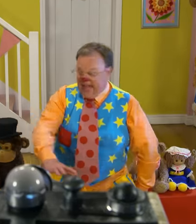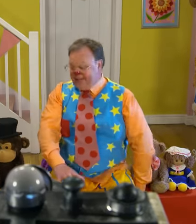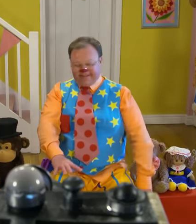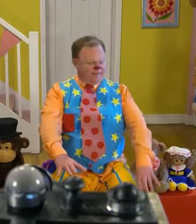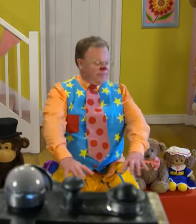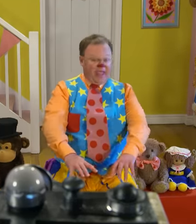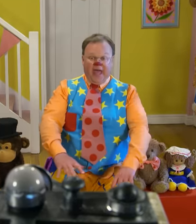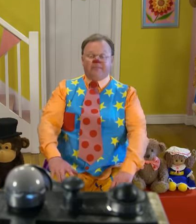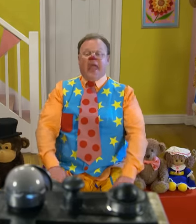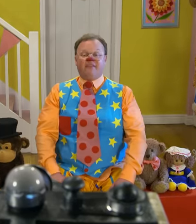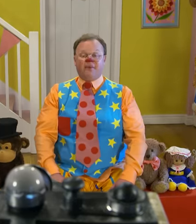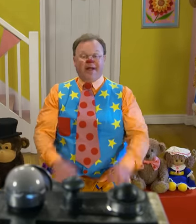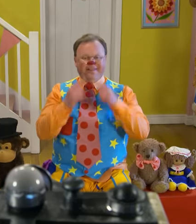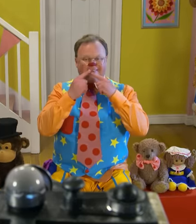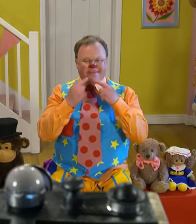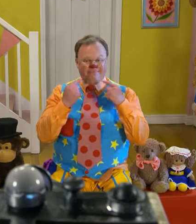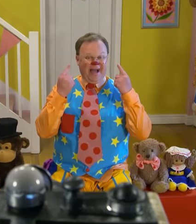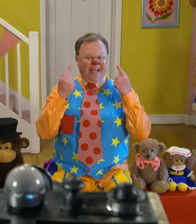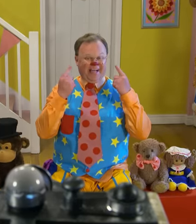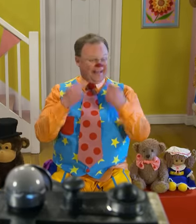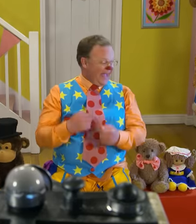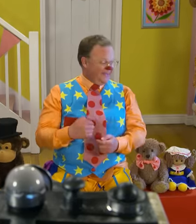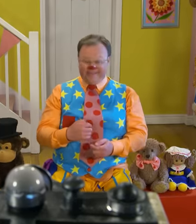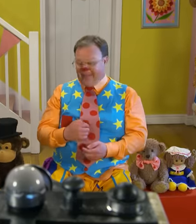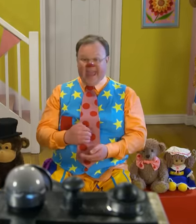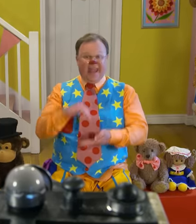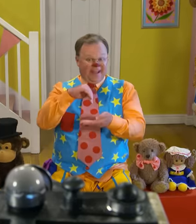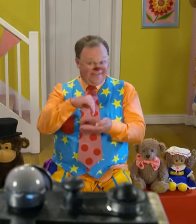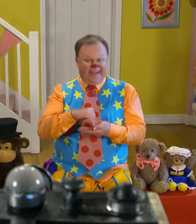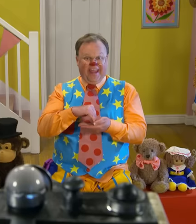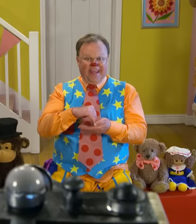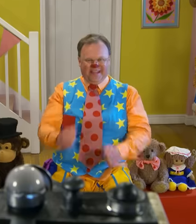class? everyone smile and say cheese.